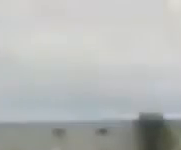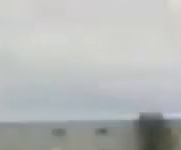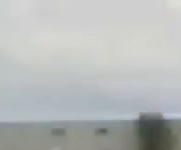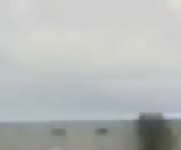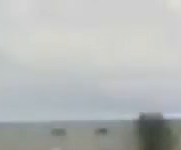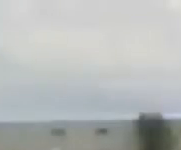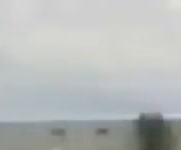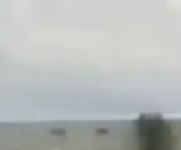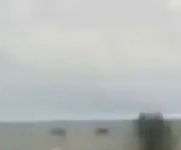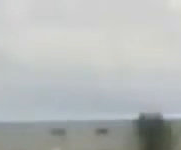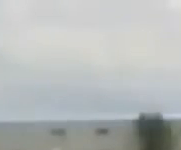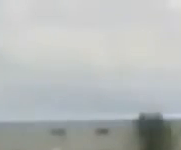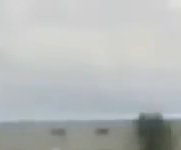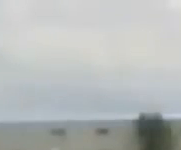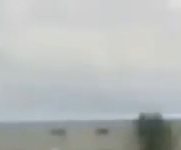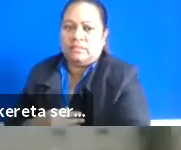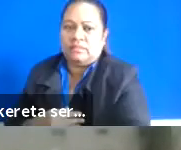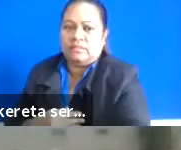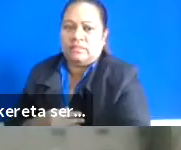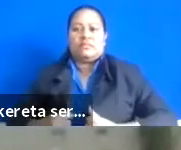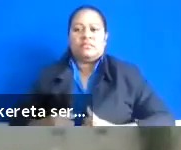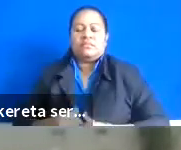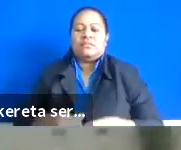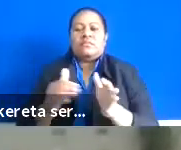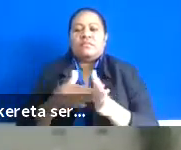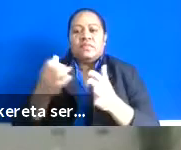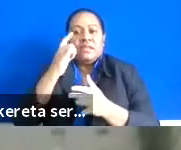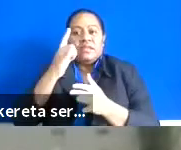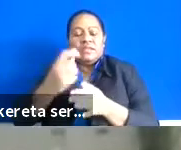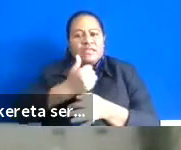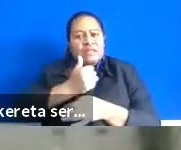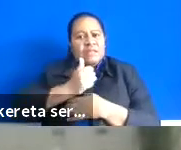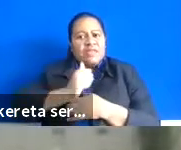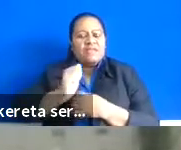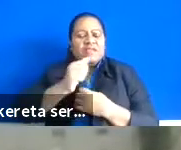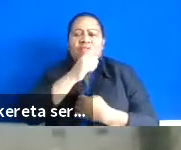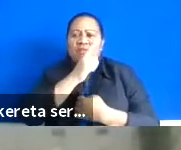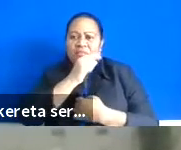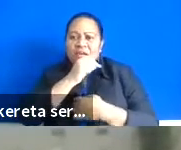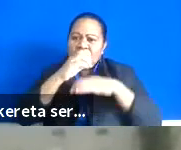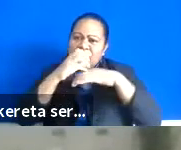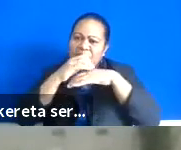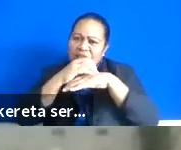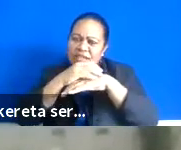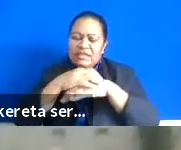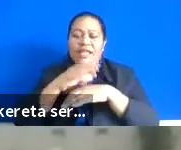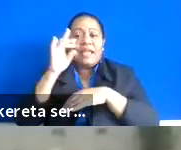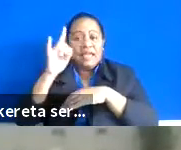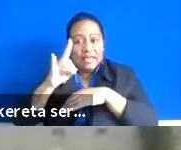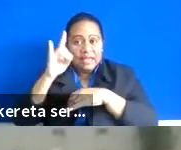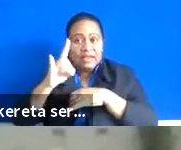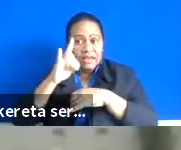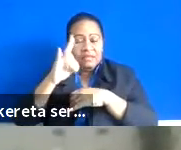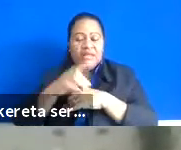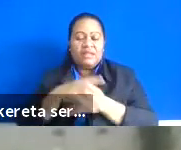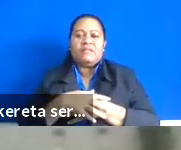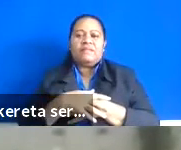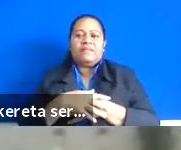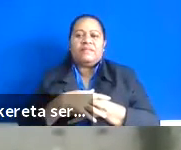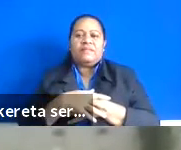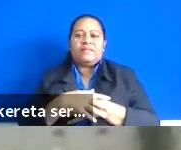Indicators for rain can be observed in the behavior of birds and insects, animals, as well as the color